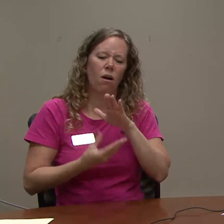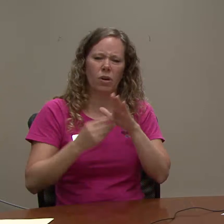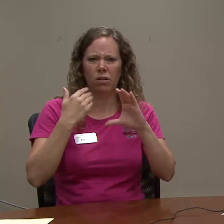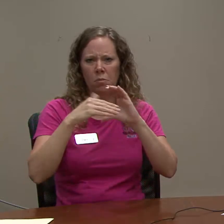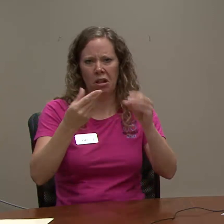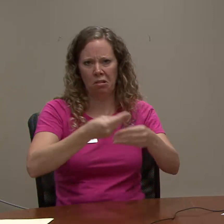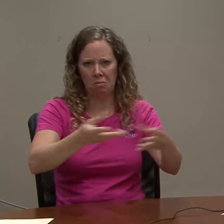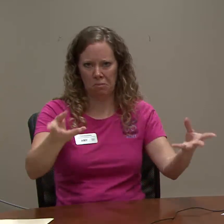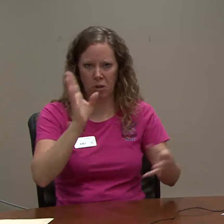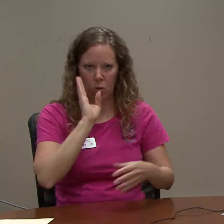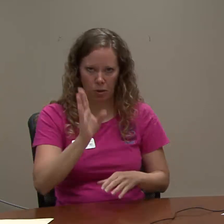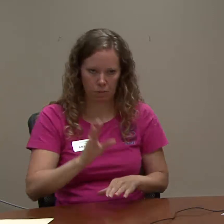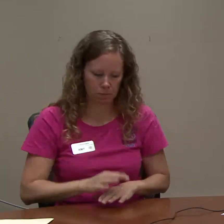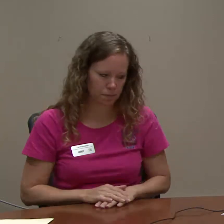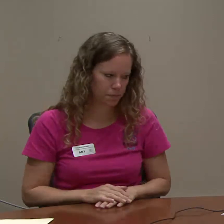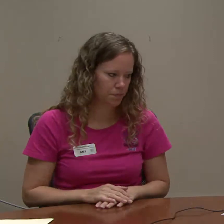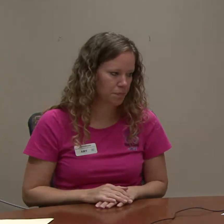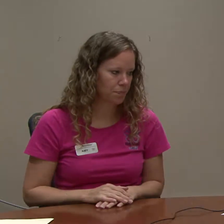1, 2,